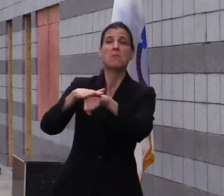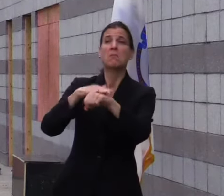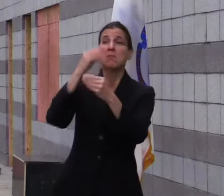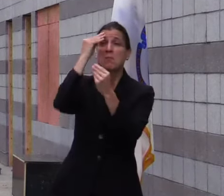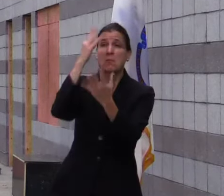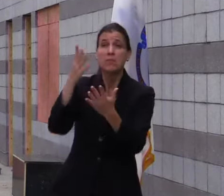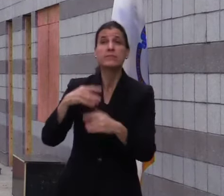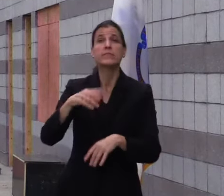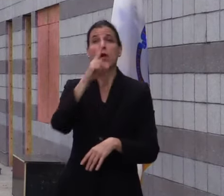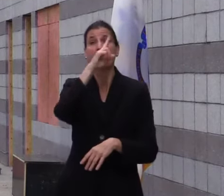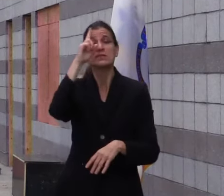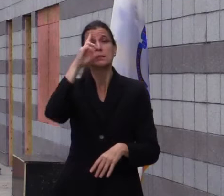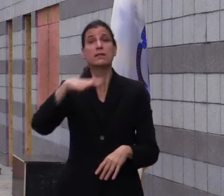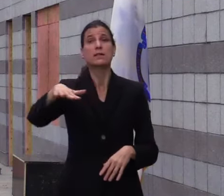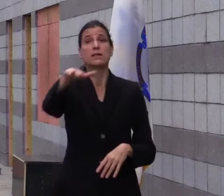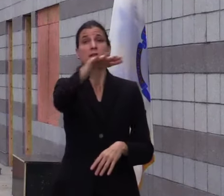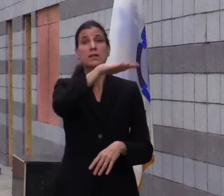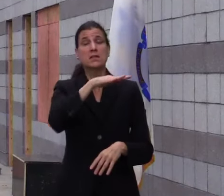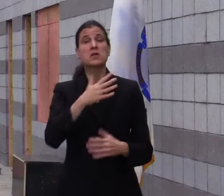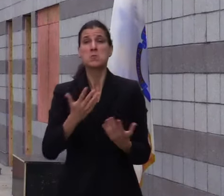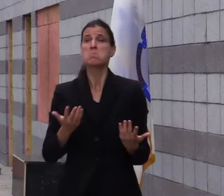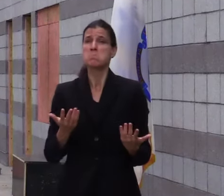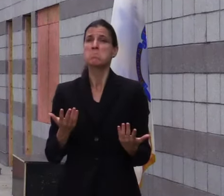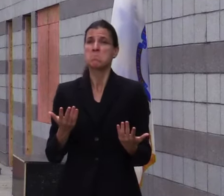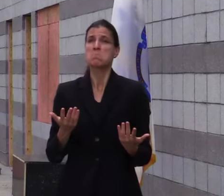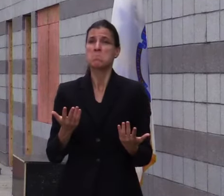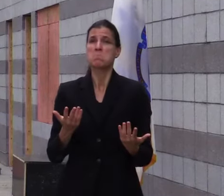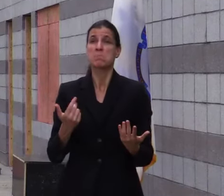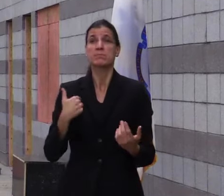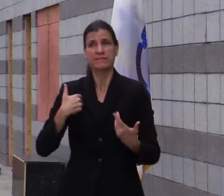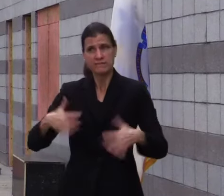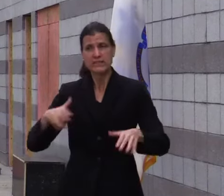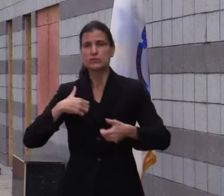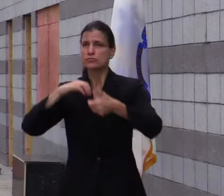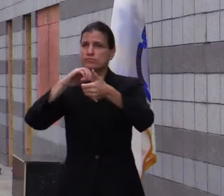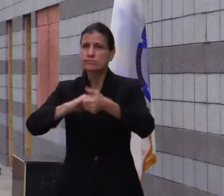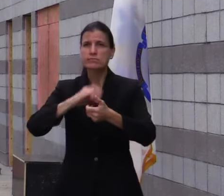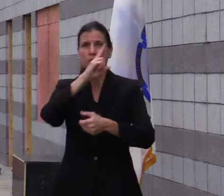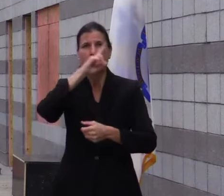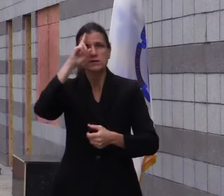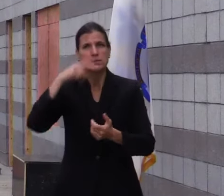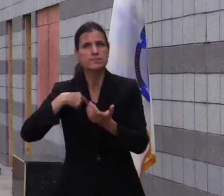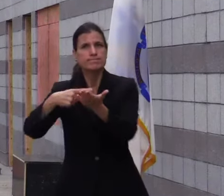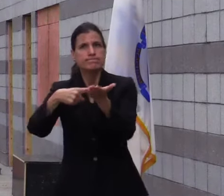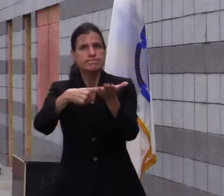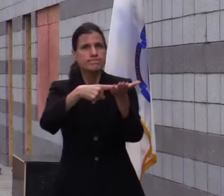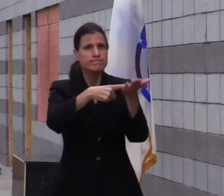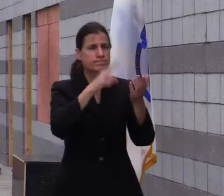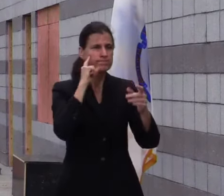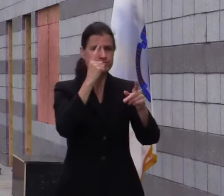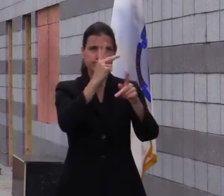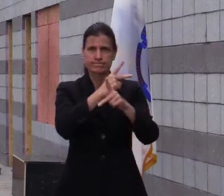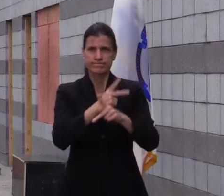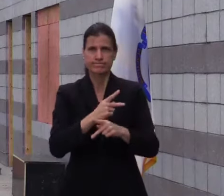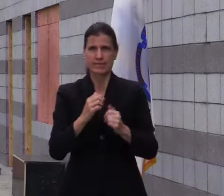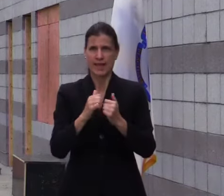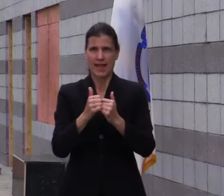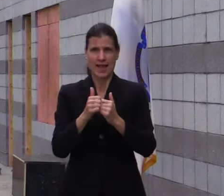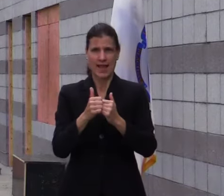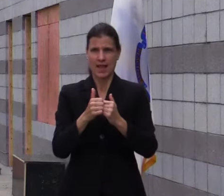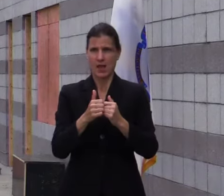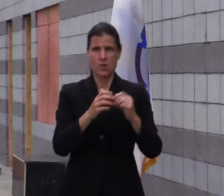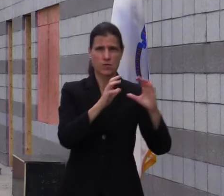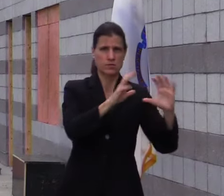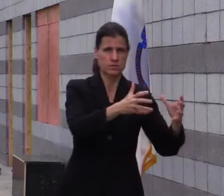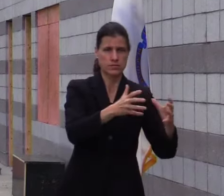things we're working hard to figure out here with our colleagues in the hospital community is the difference between the people who are in the hospitals